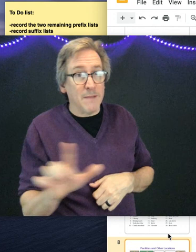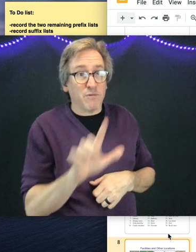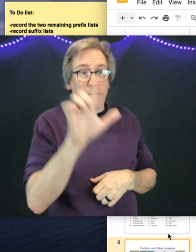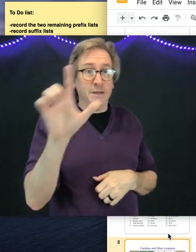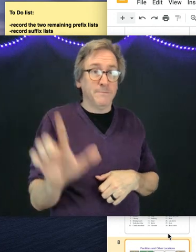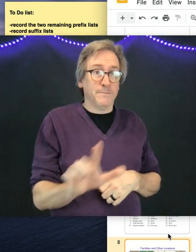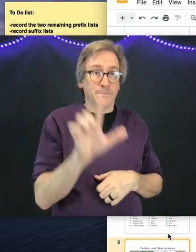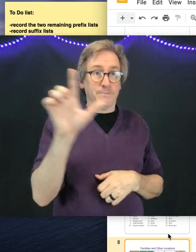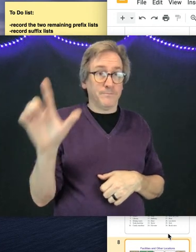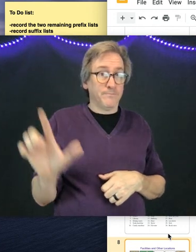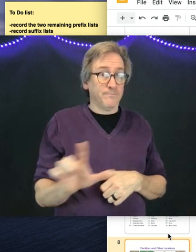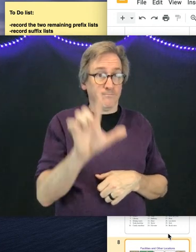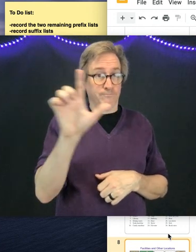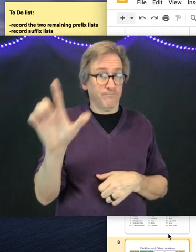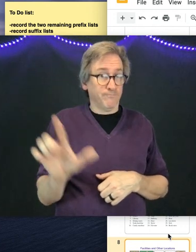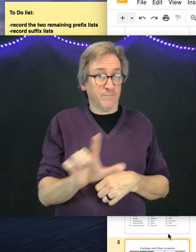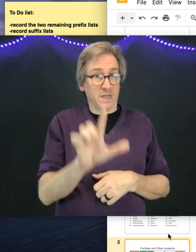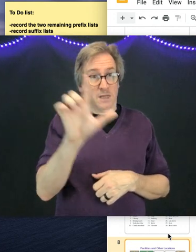Library.